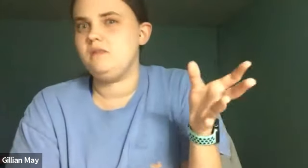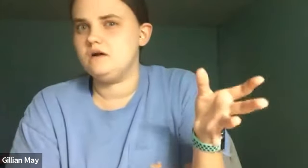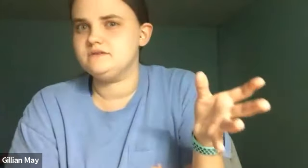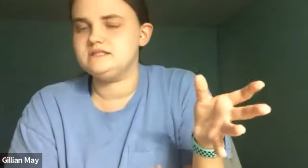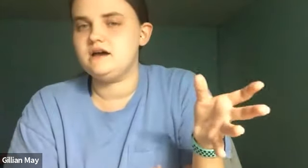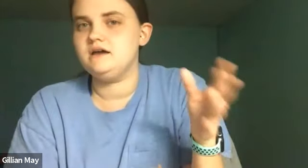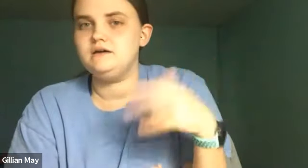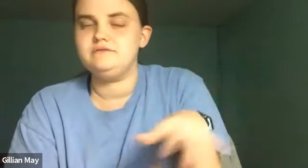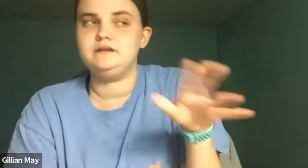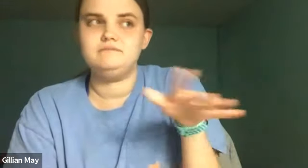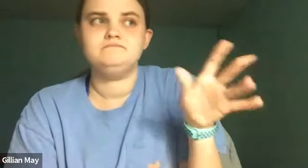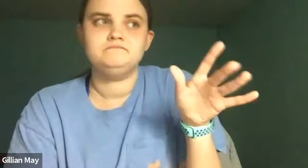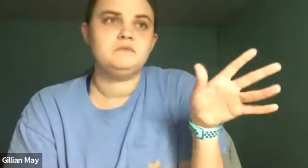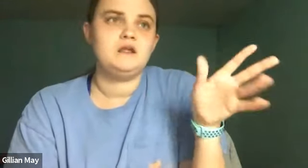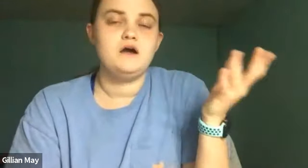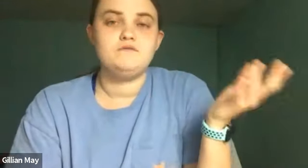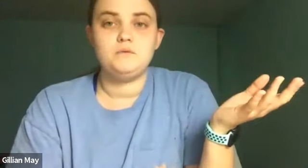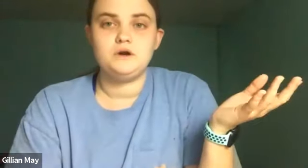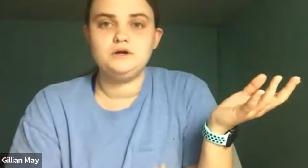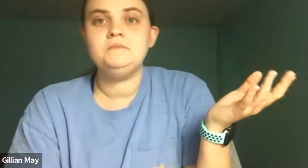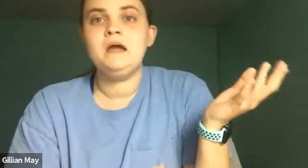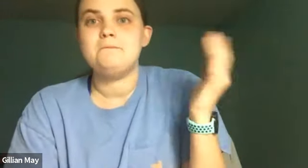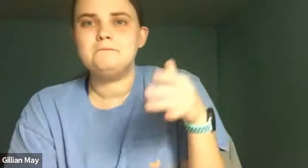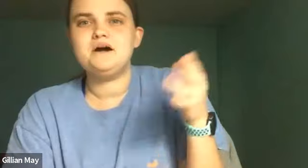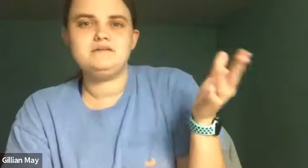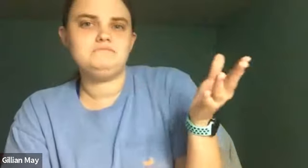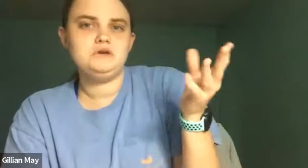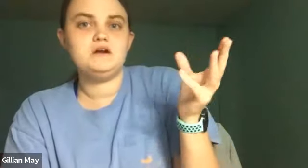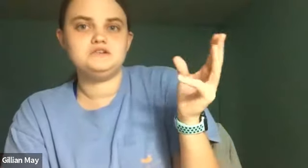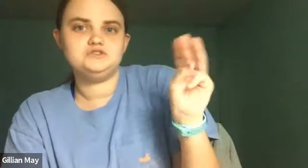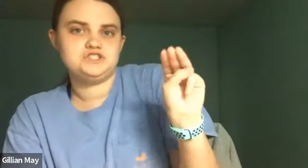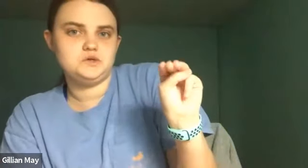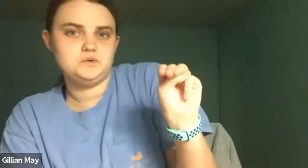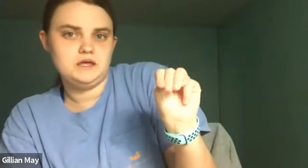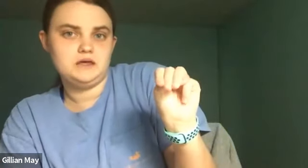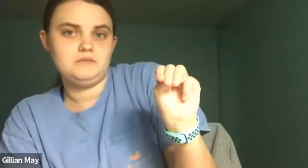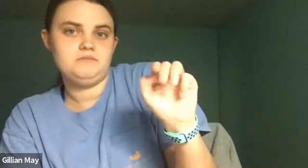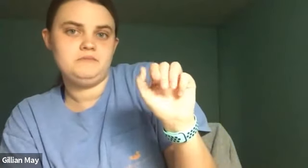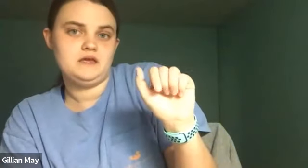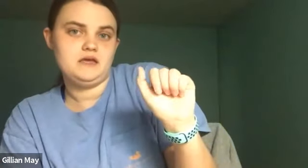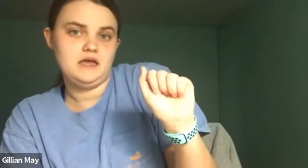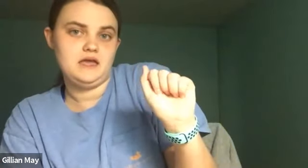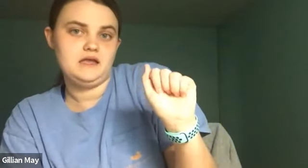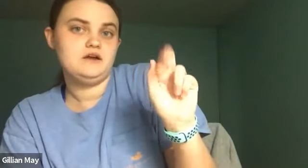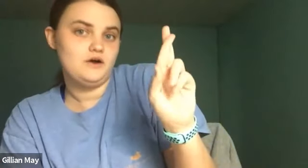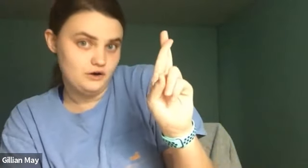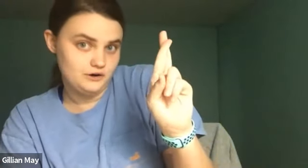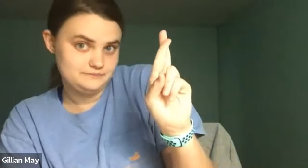long of a word, but you can also just do M-A-R.